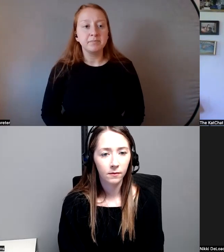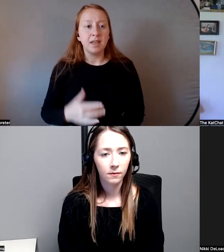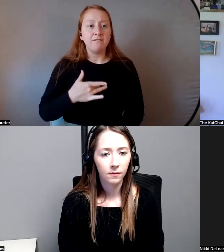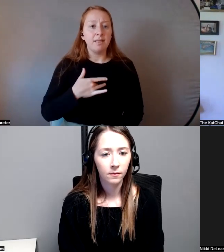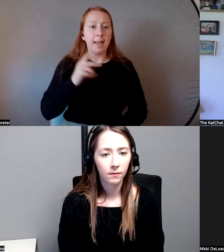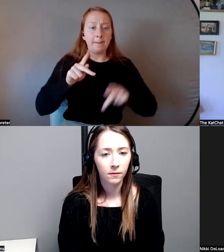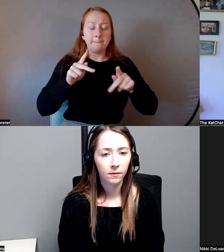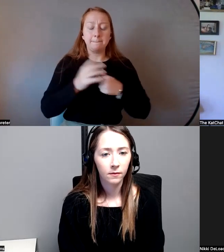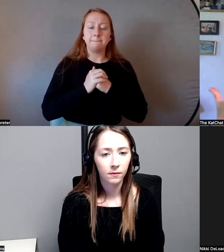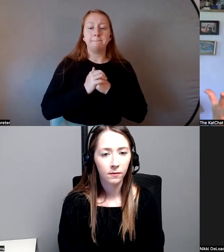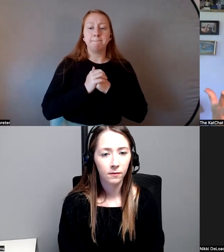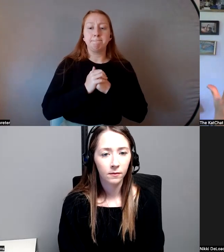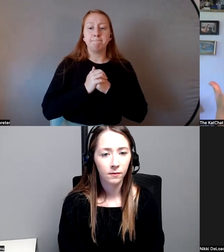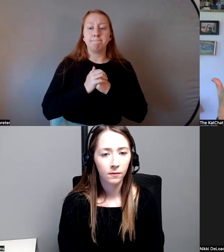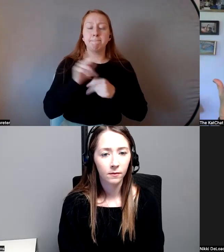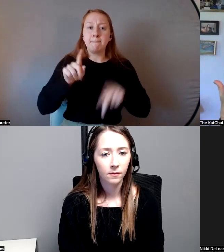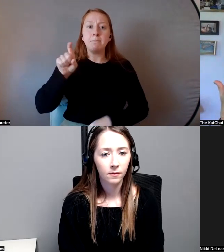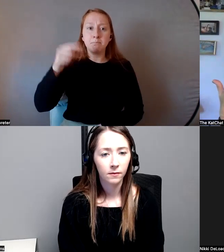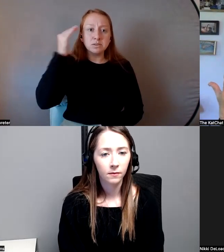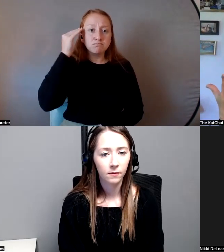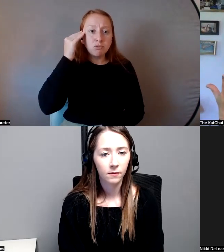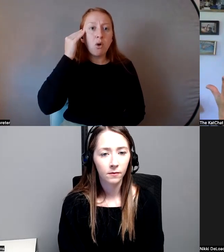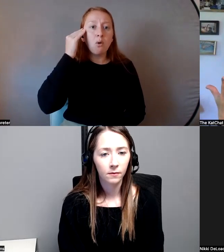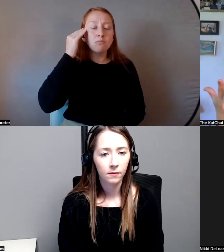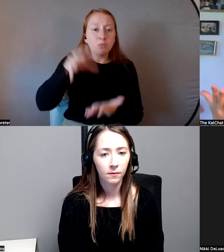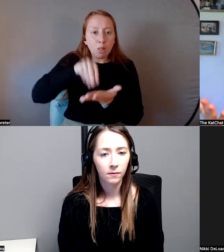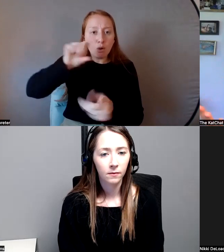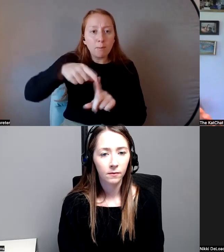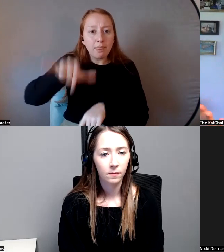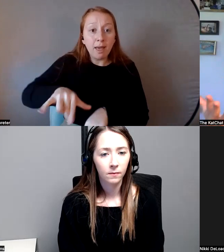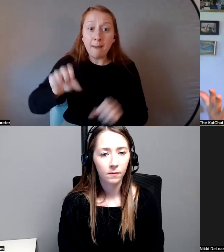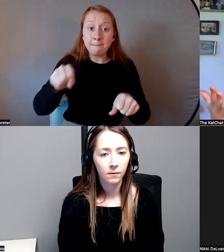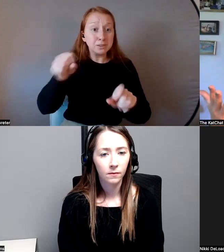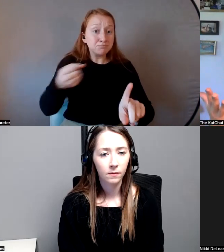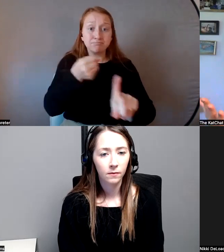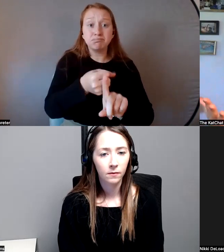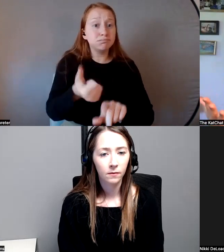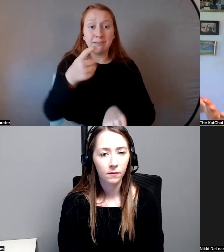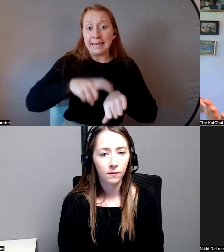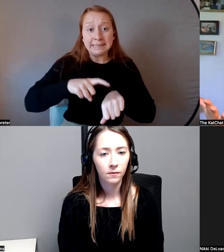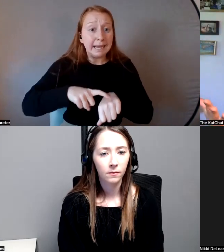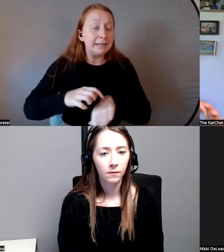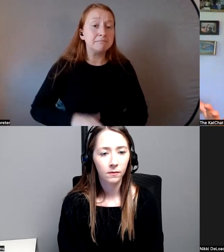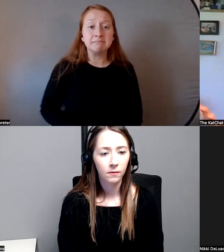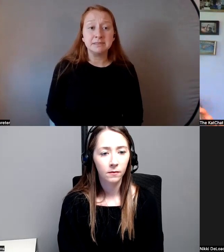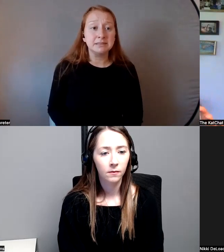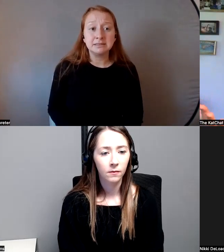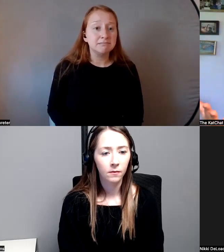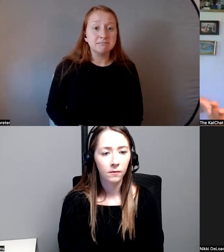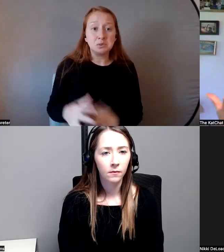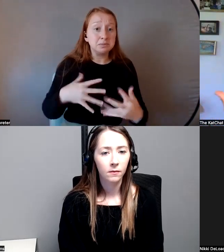to be aware of it, because it could happen anytime at any point of your